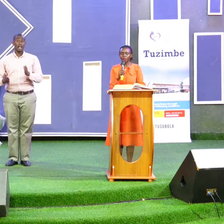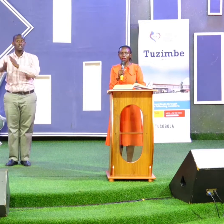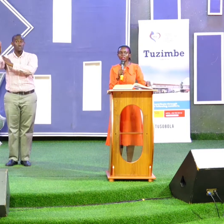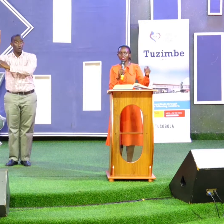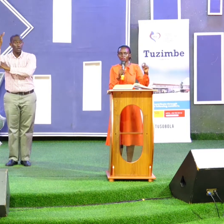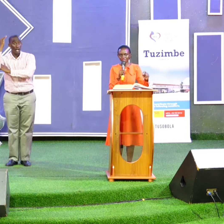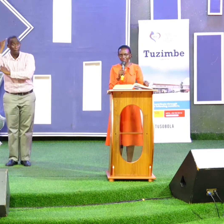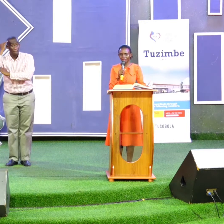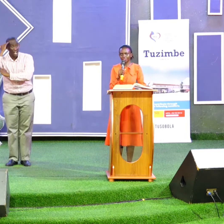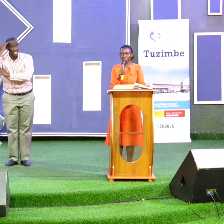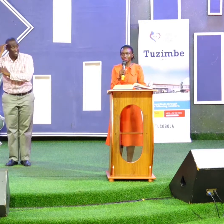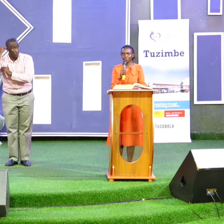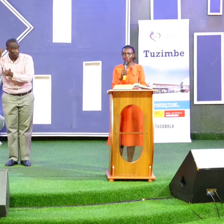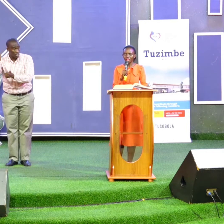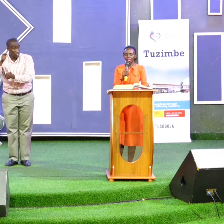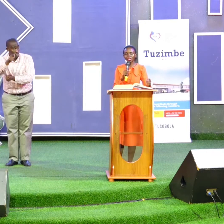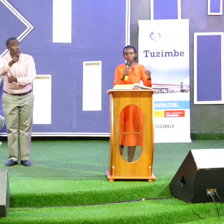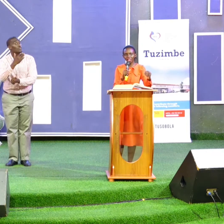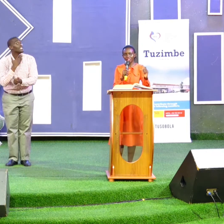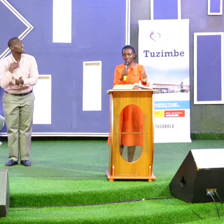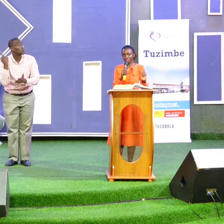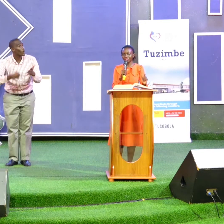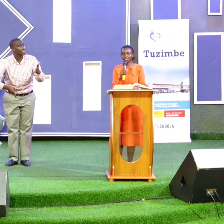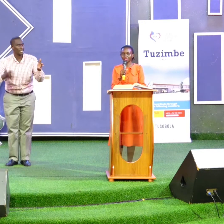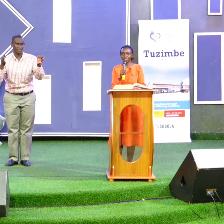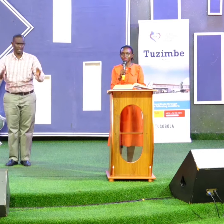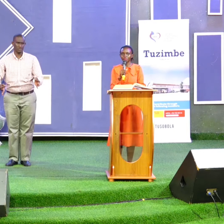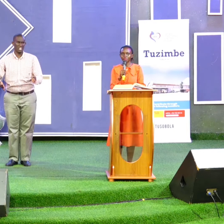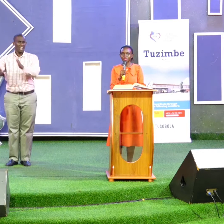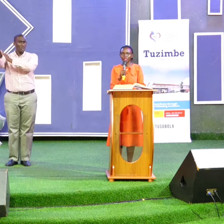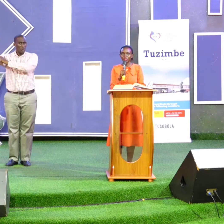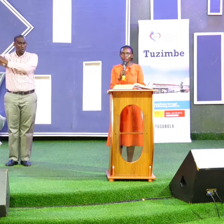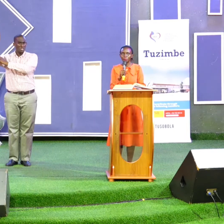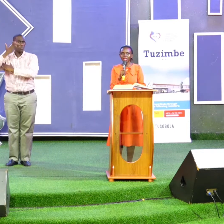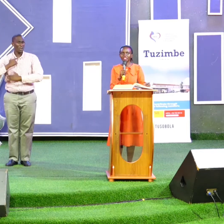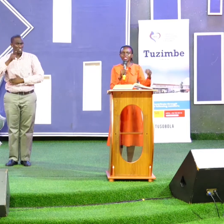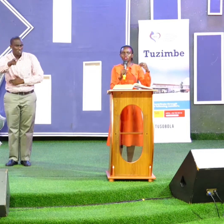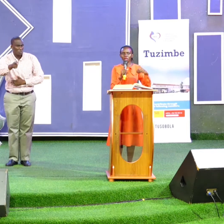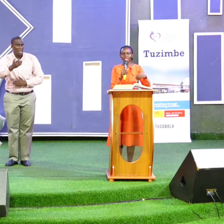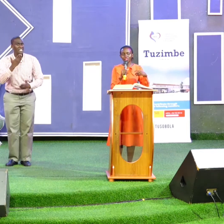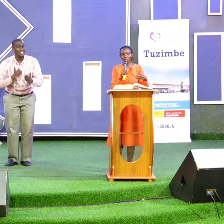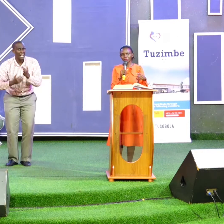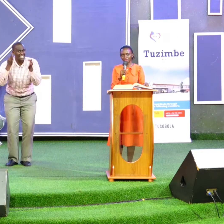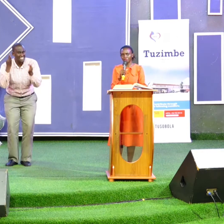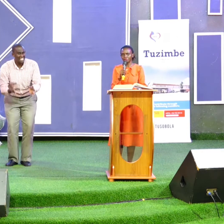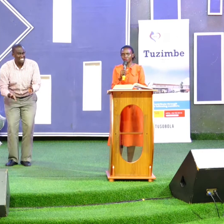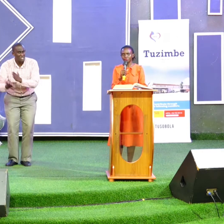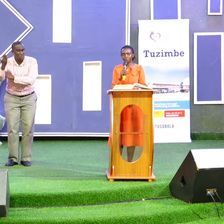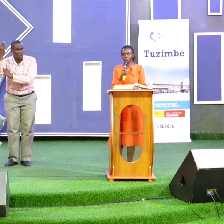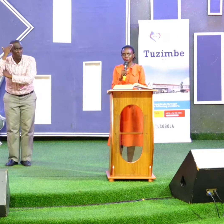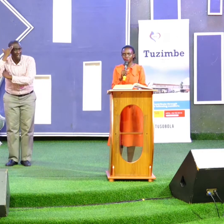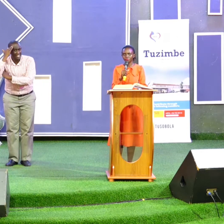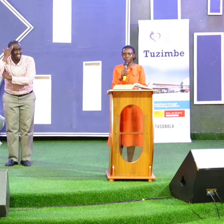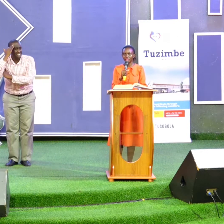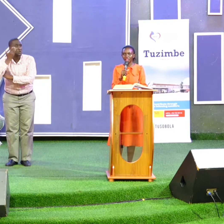akimanyi. God knows it that we need these things. But he does not want us to love